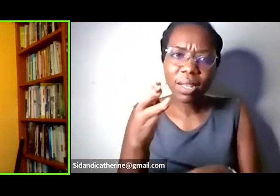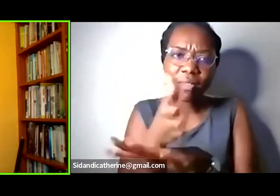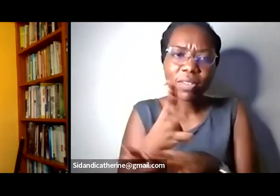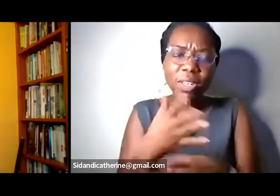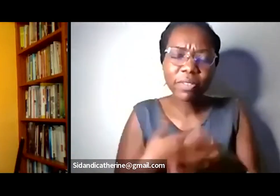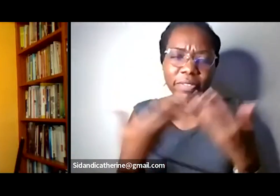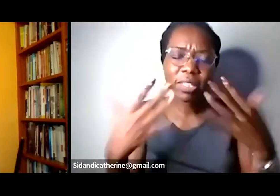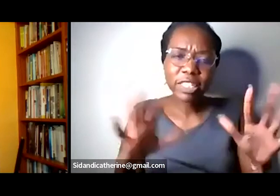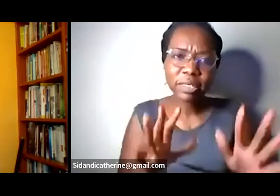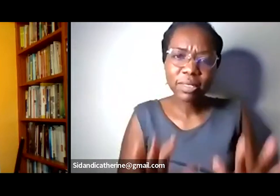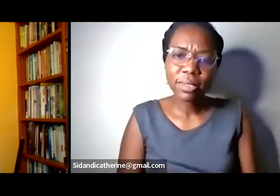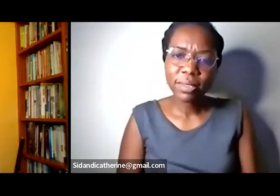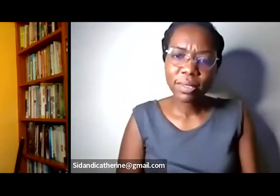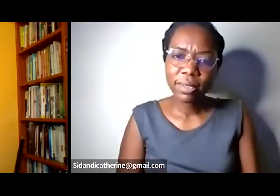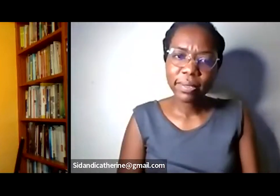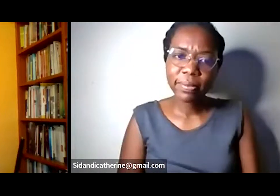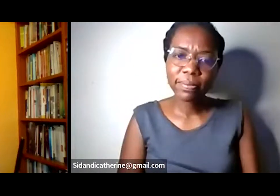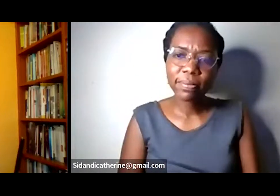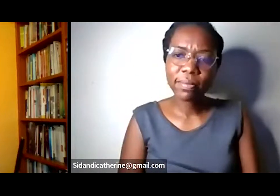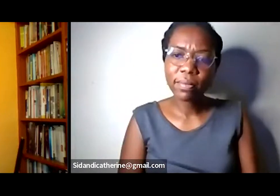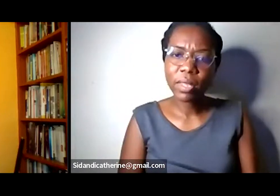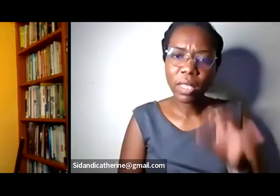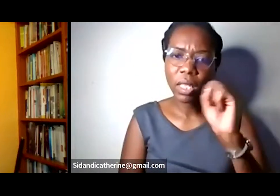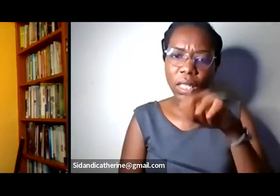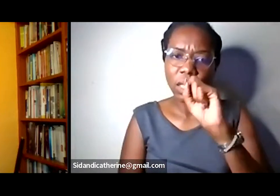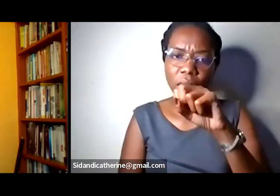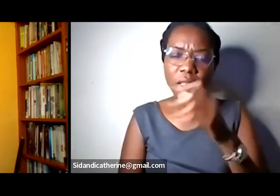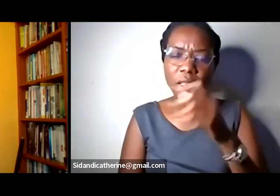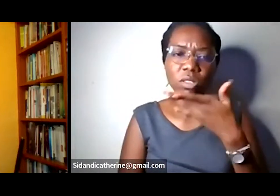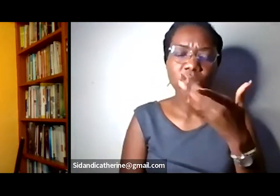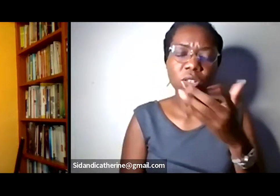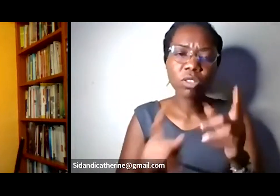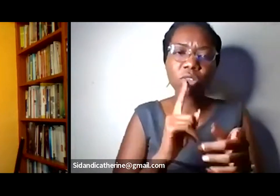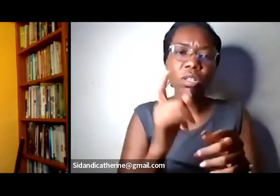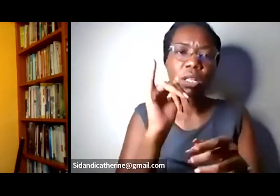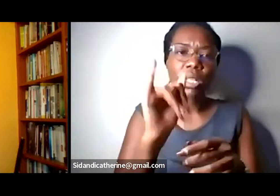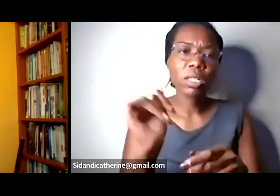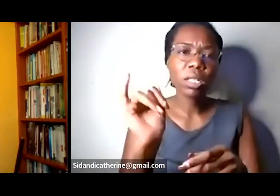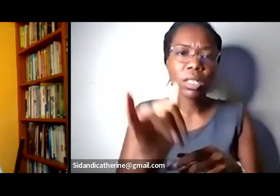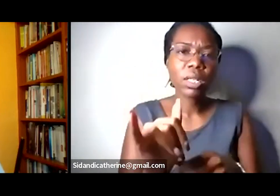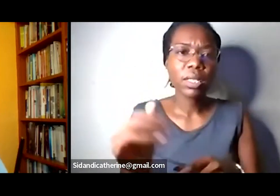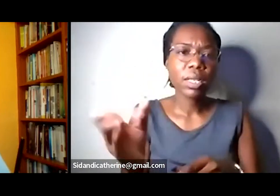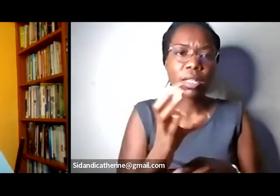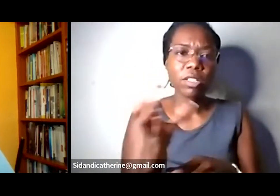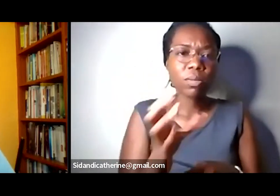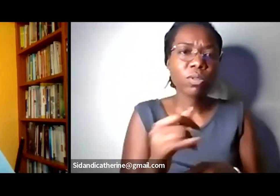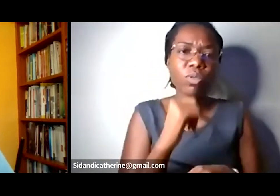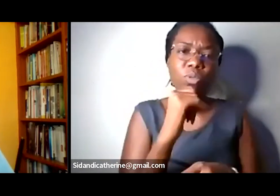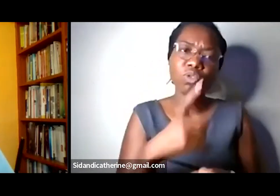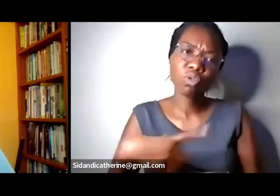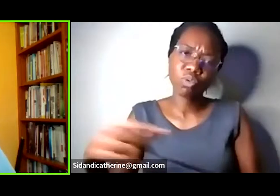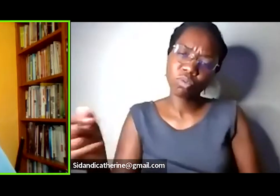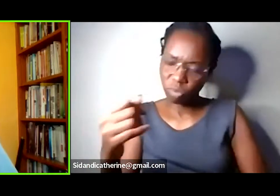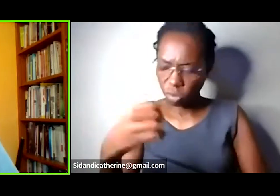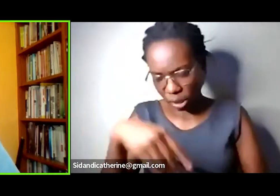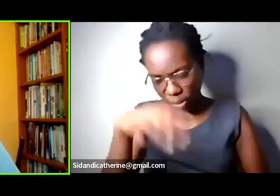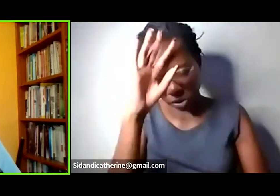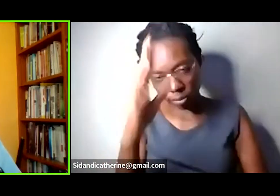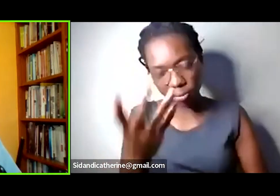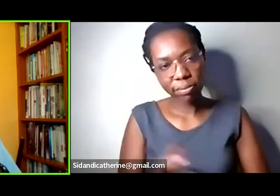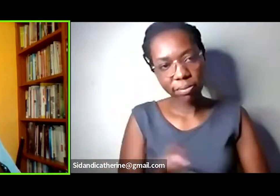W-O-O. You've got to find a way to win, W-I-N. Okay, sorry, it's the other way. There's one more, wow. So